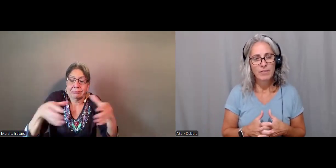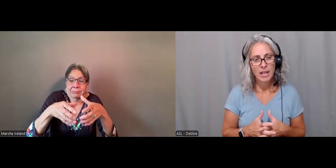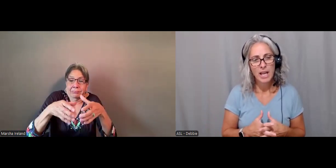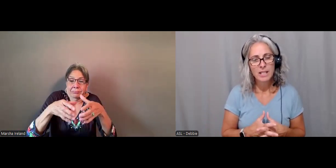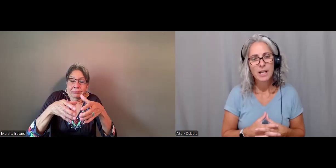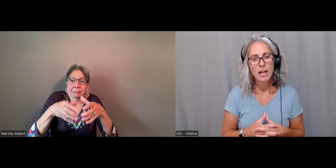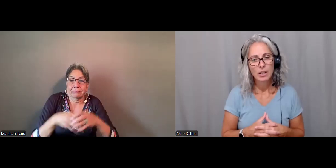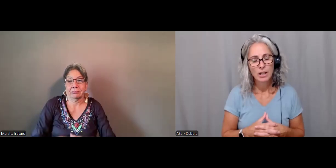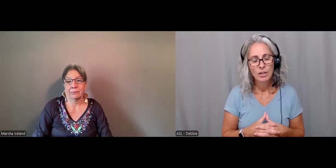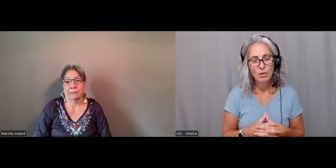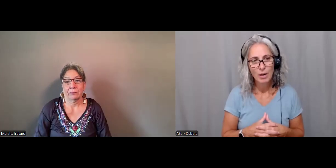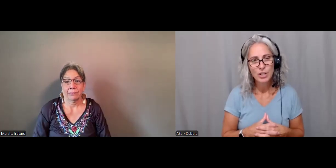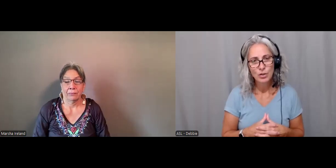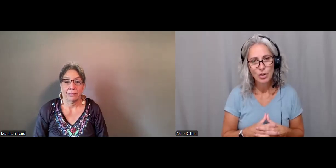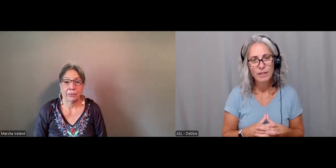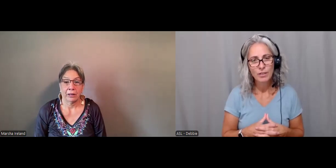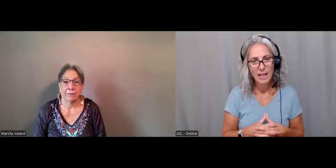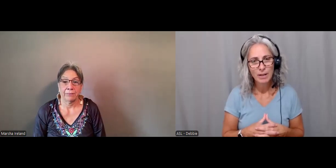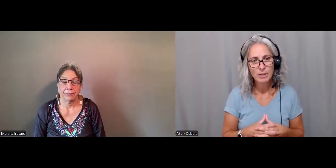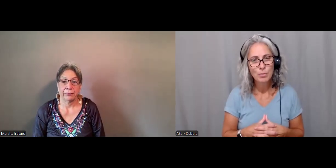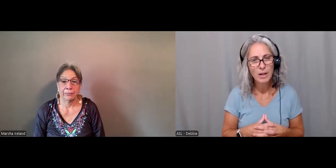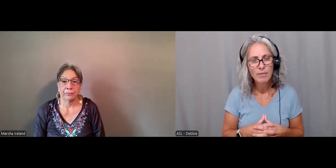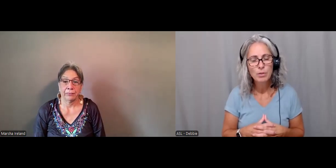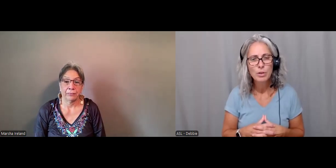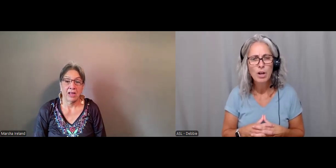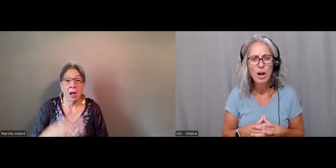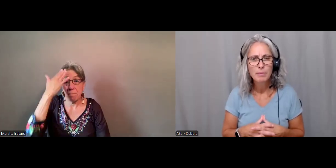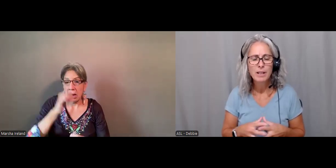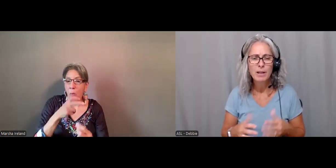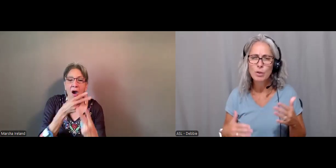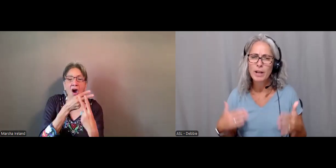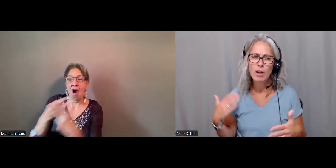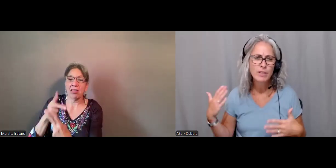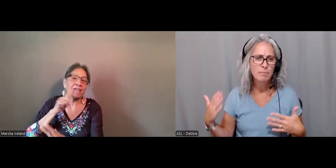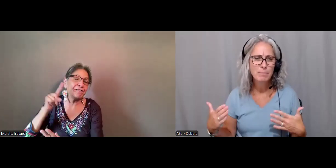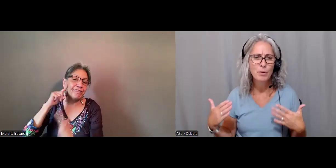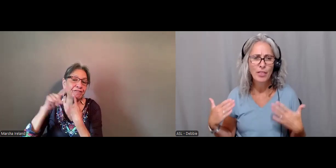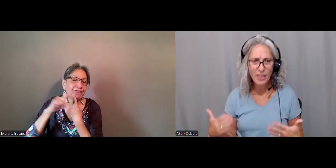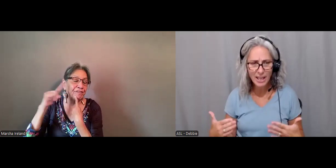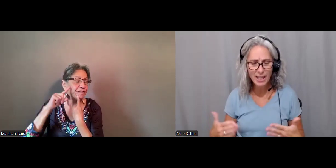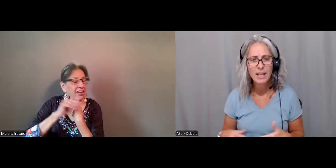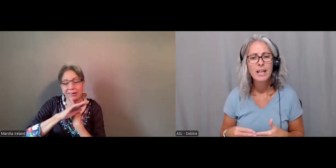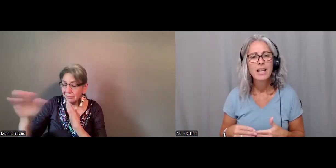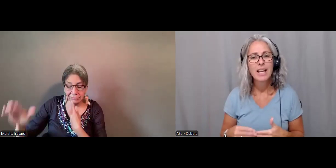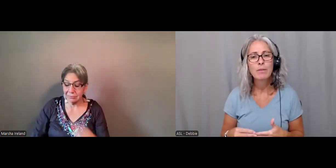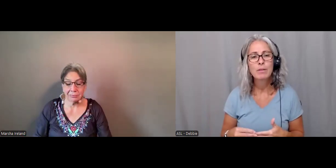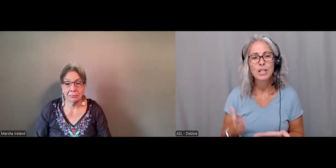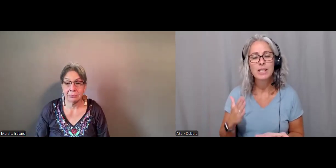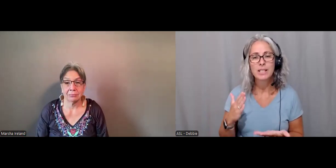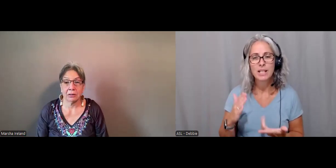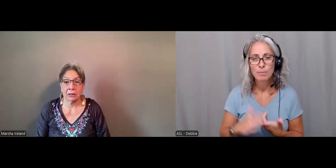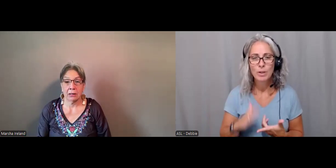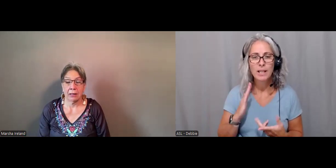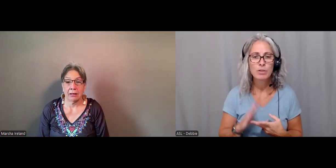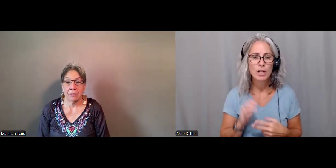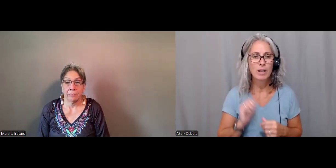I advocate quite strongly for language. Whenever we're talking about language, quite often people think language